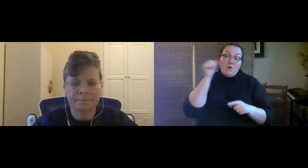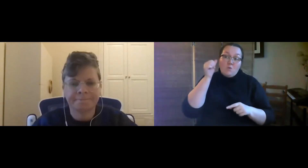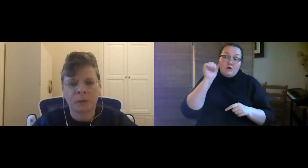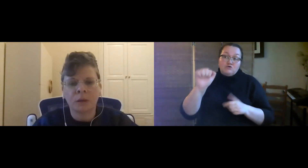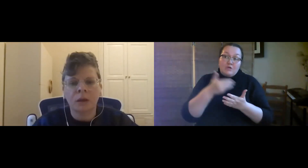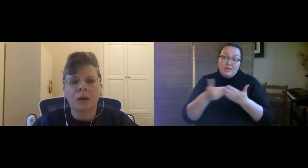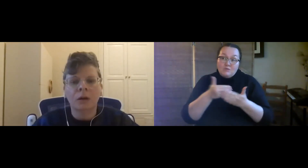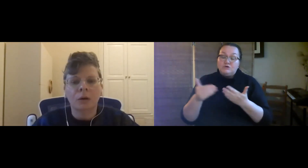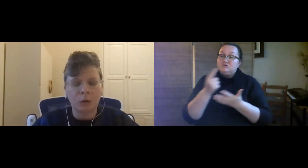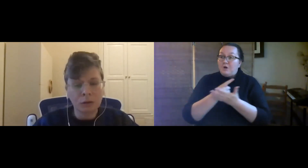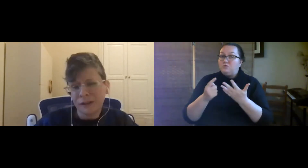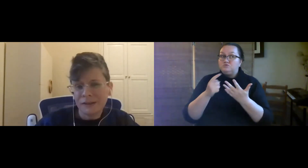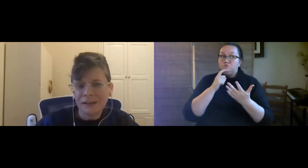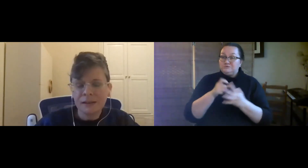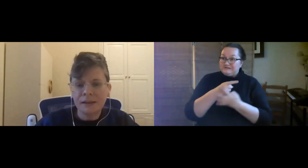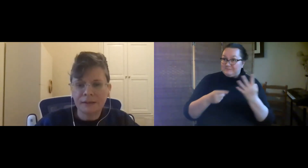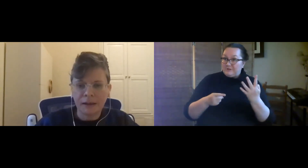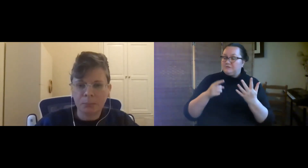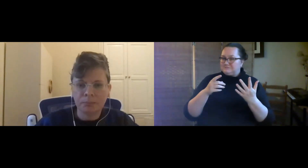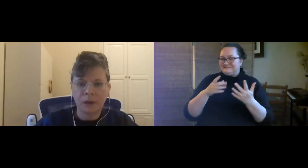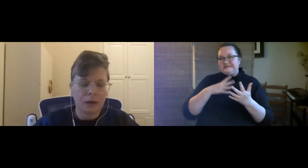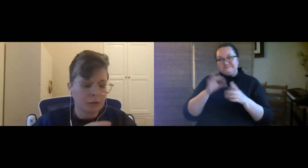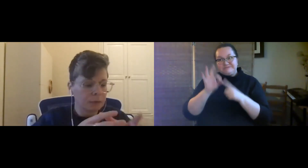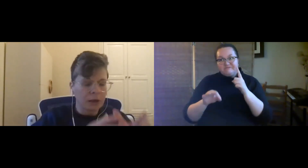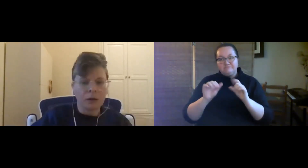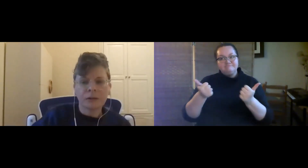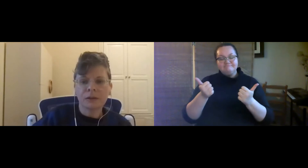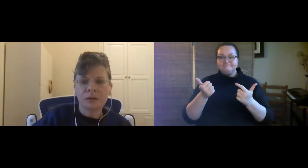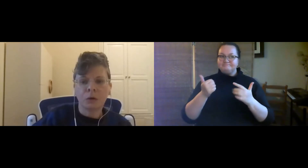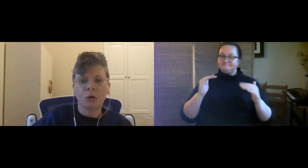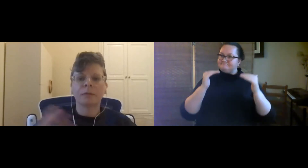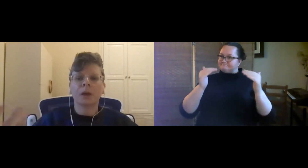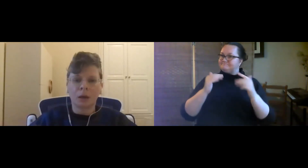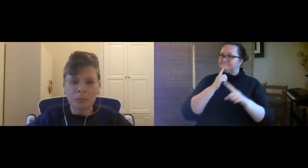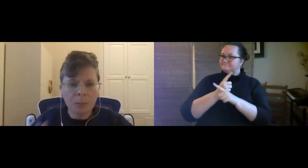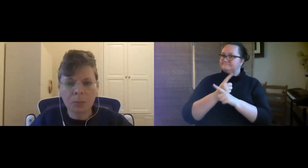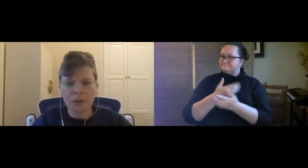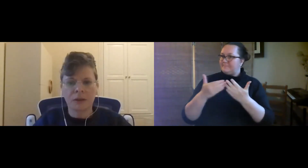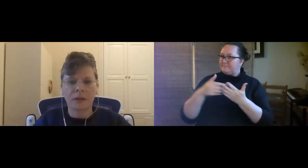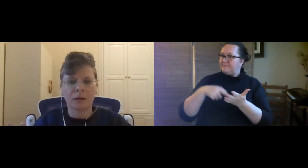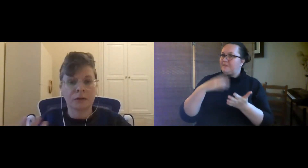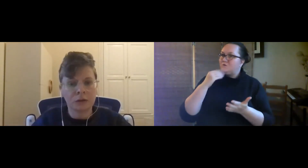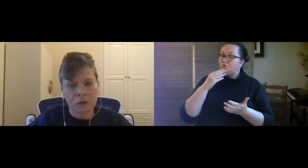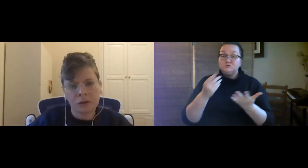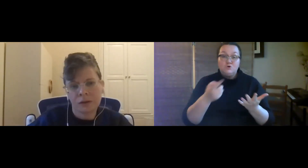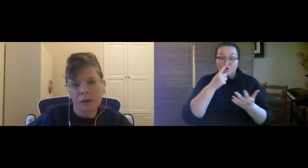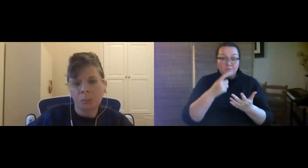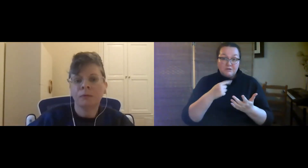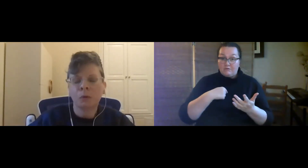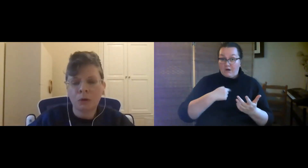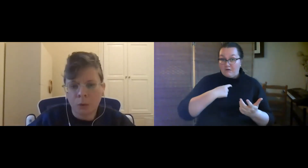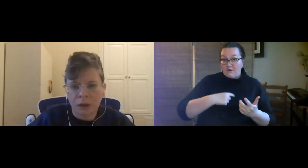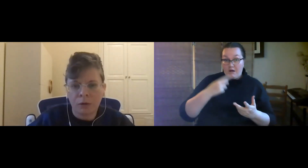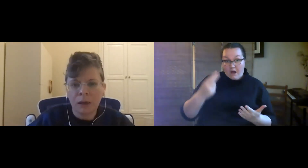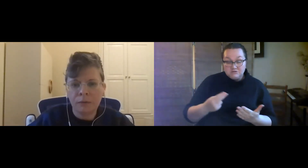members. All of these things need time, either from the artist or from the company members that the artist trusts